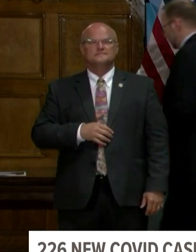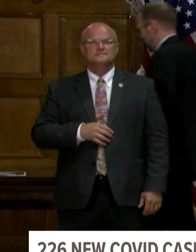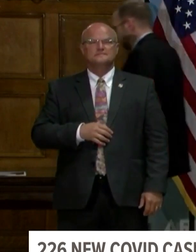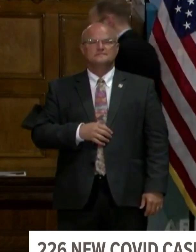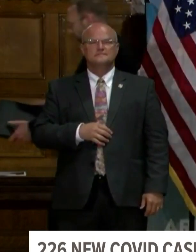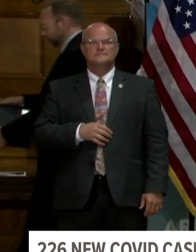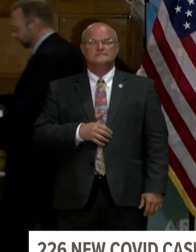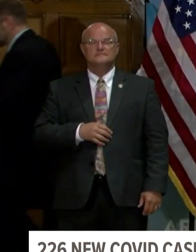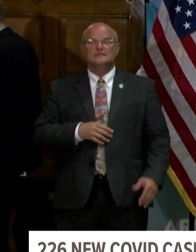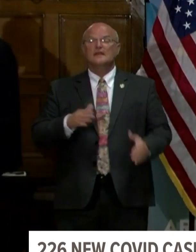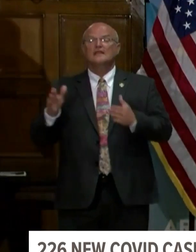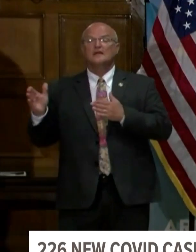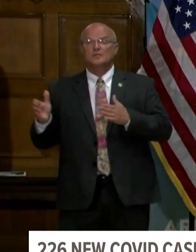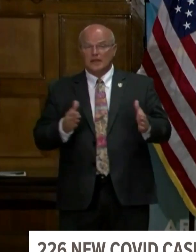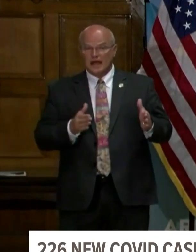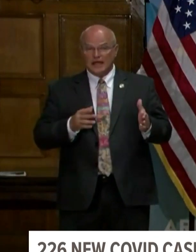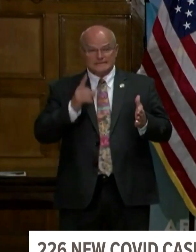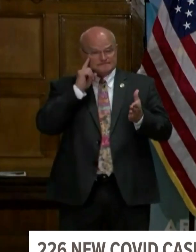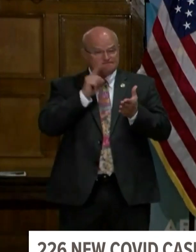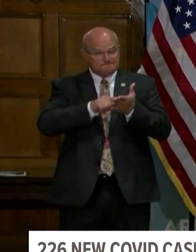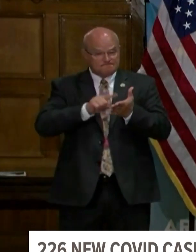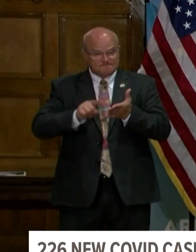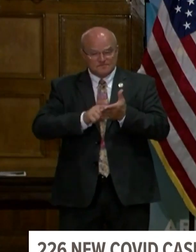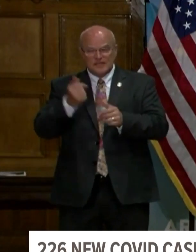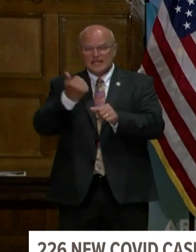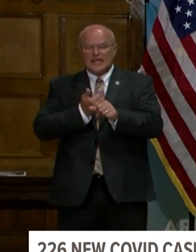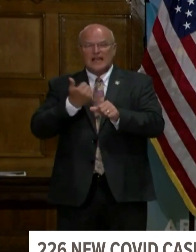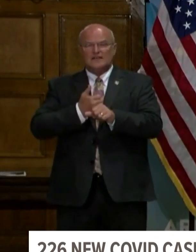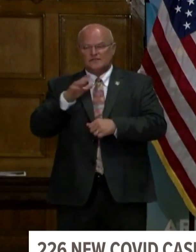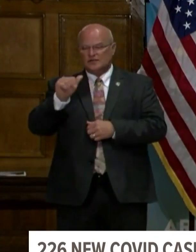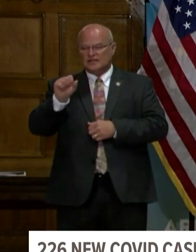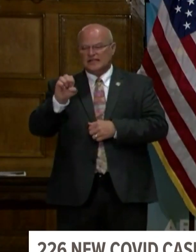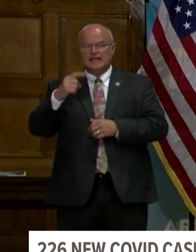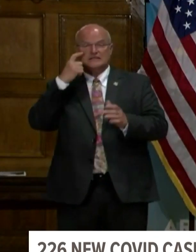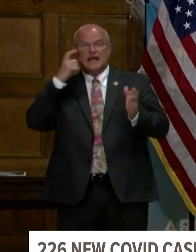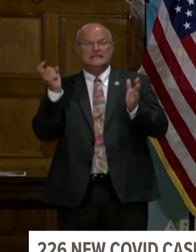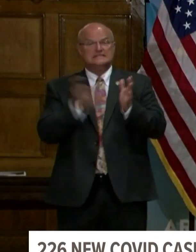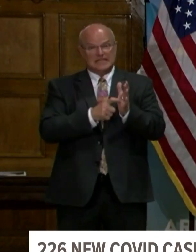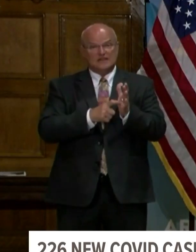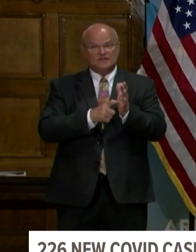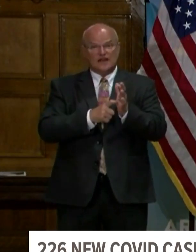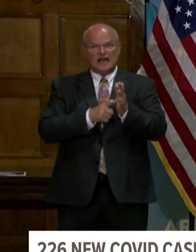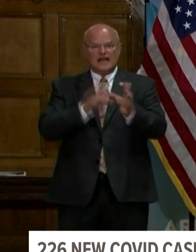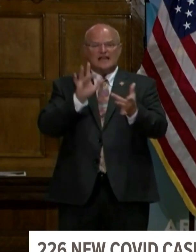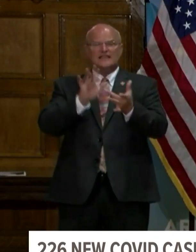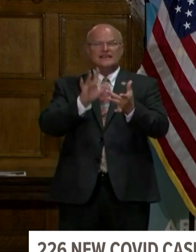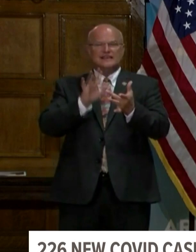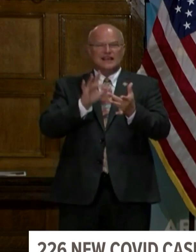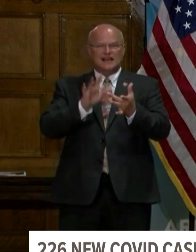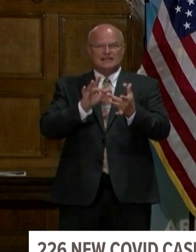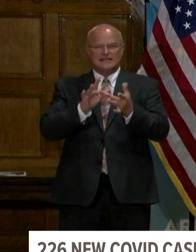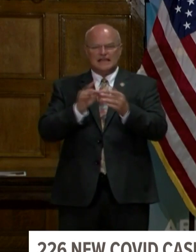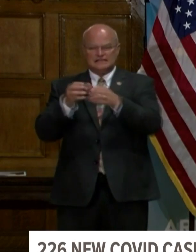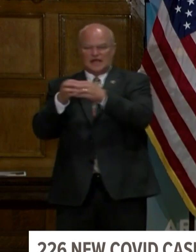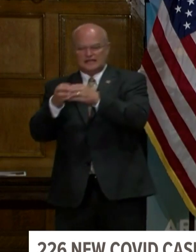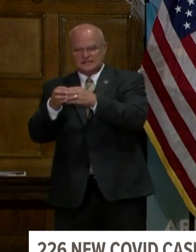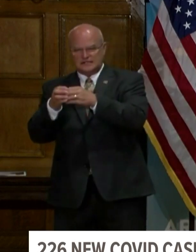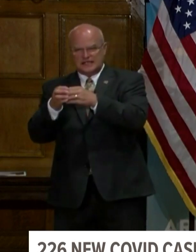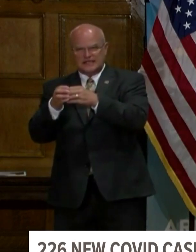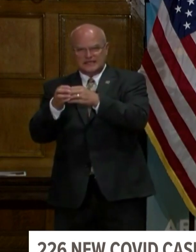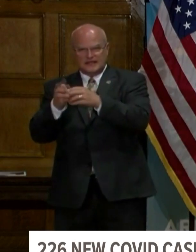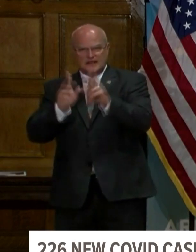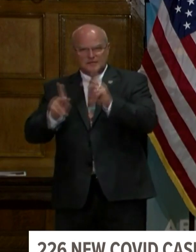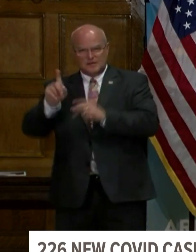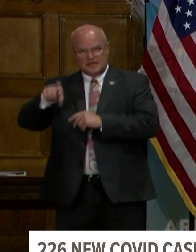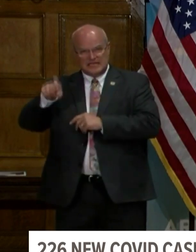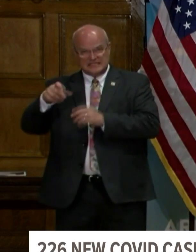But the plan is to investigate every case in order to identify the contacts, to isolate, quarantine those